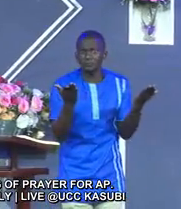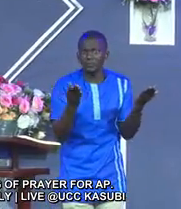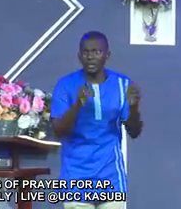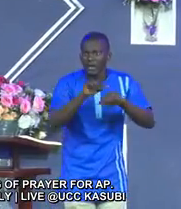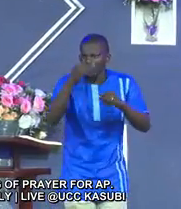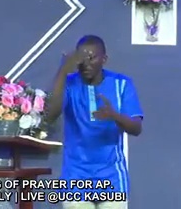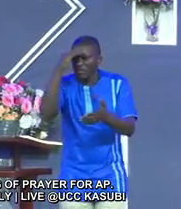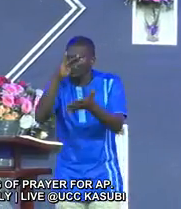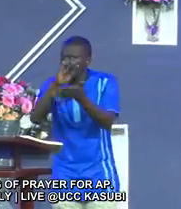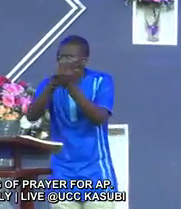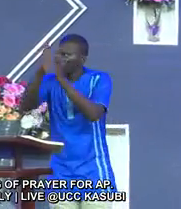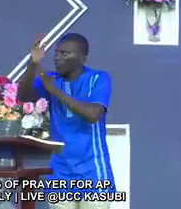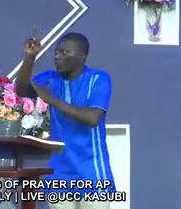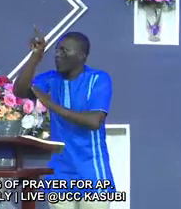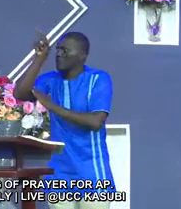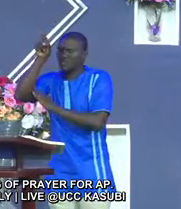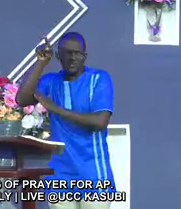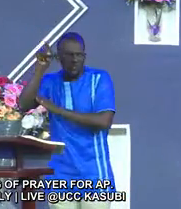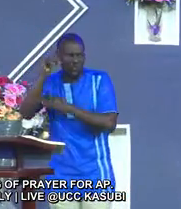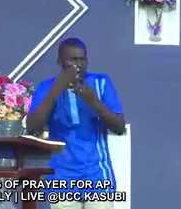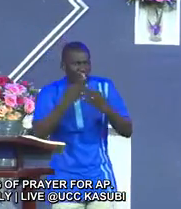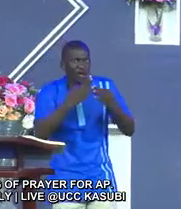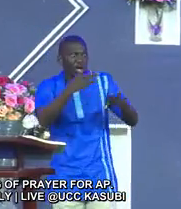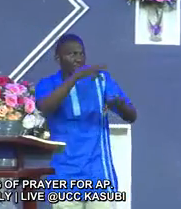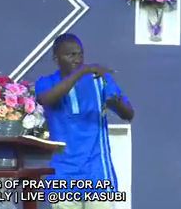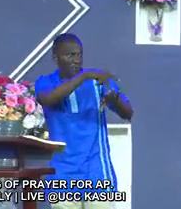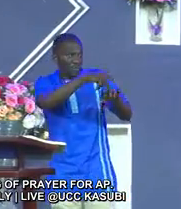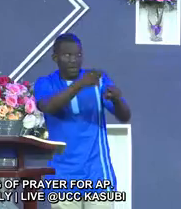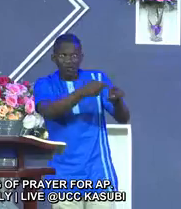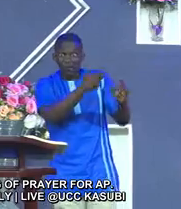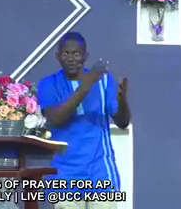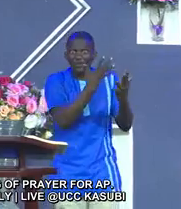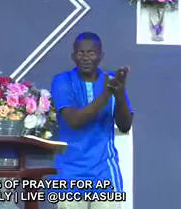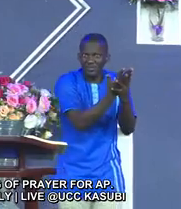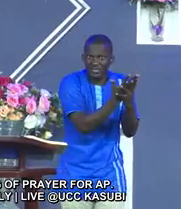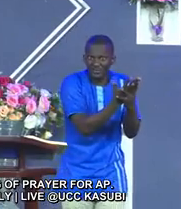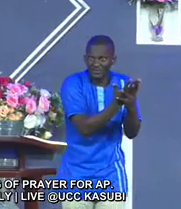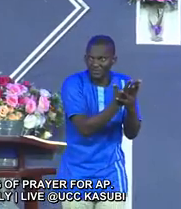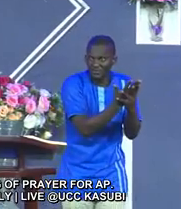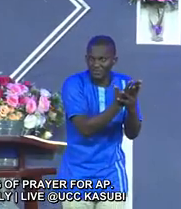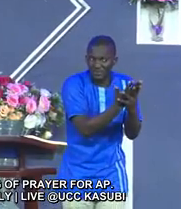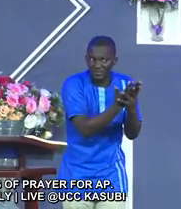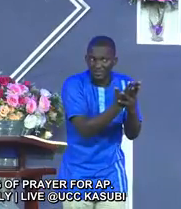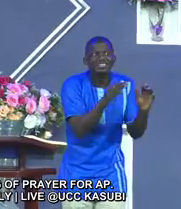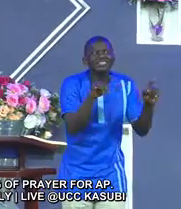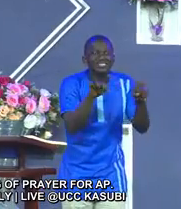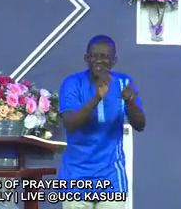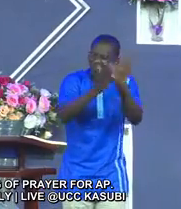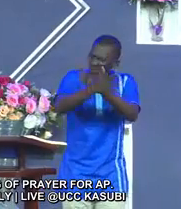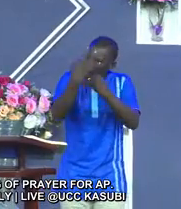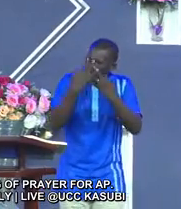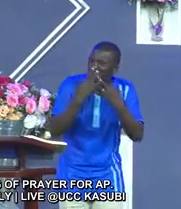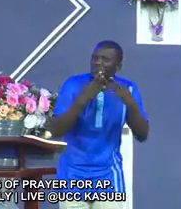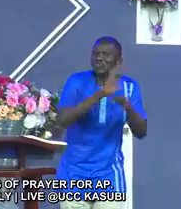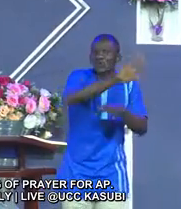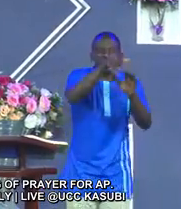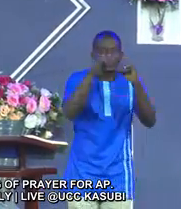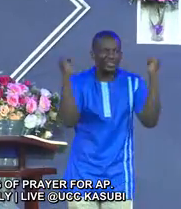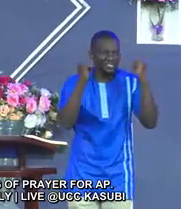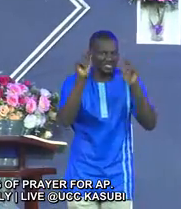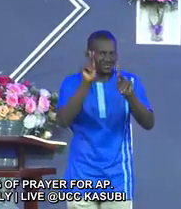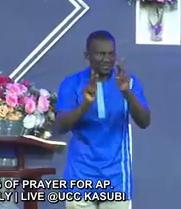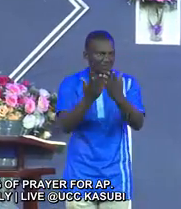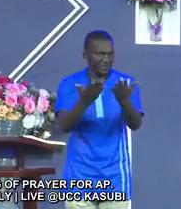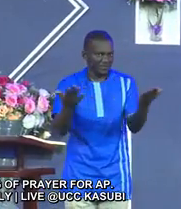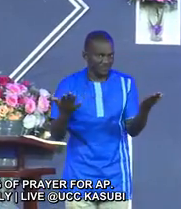Tukirize Katondo ye yatagulula Petero. Let us believe the God that freed Peter. Okubatagulula. That he will free